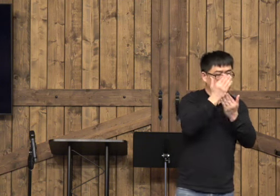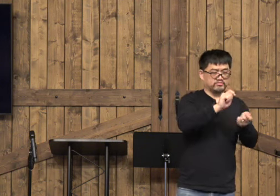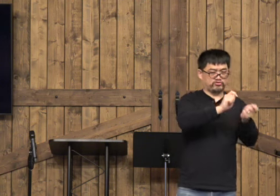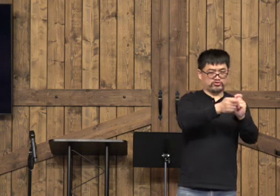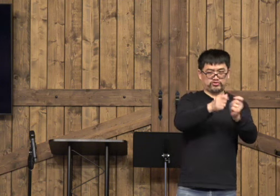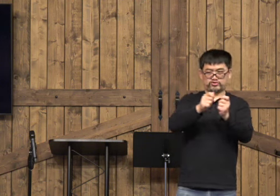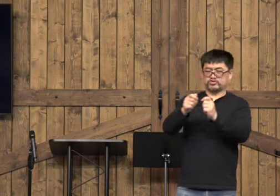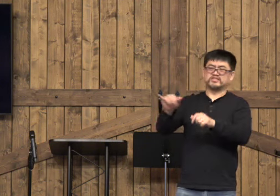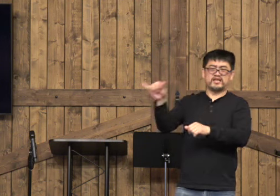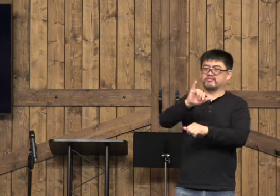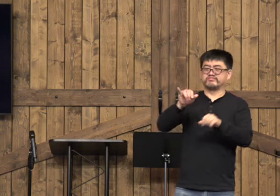obey God